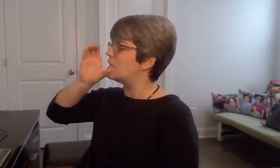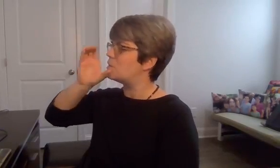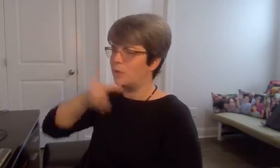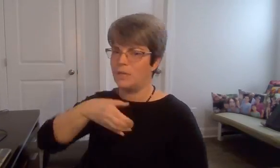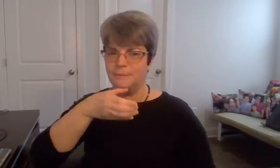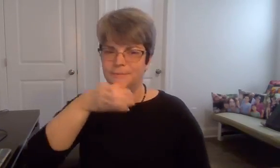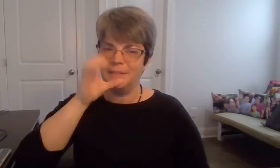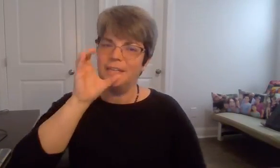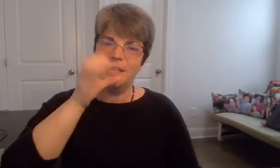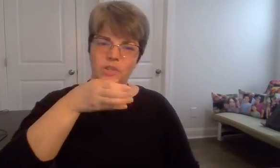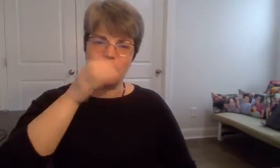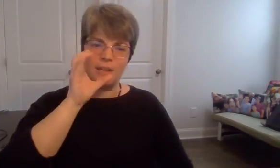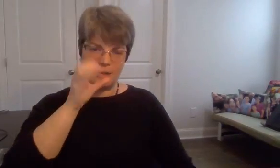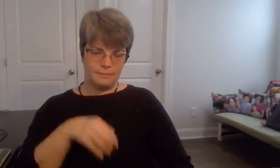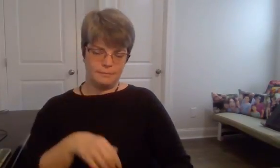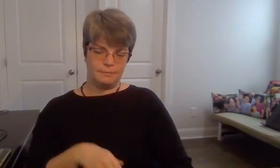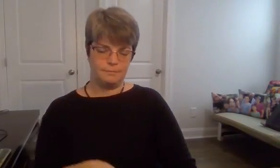a swig. Drink.